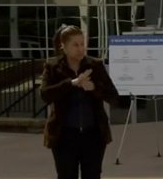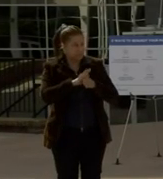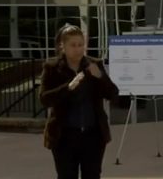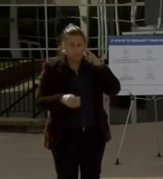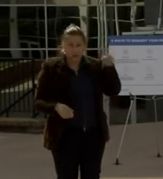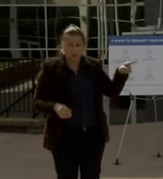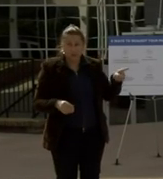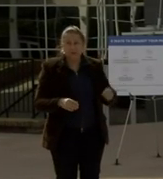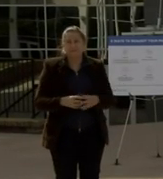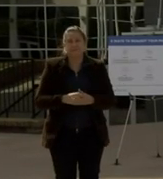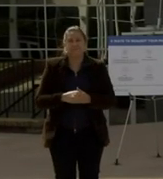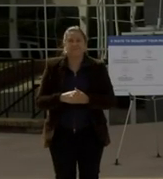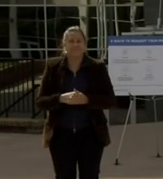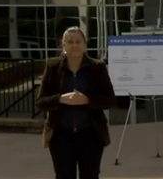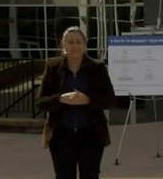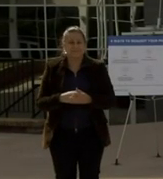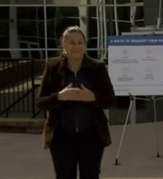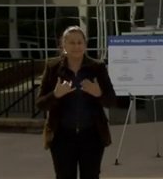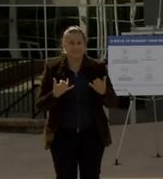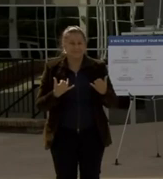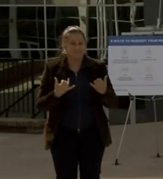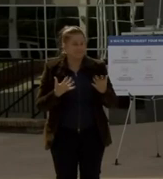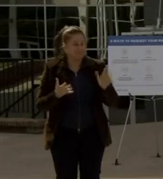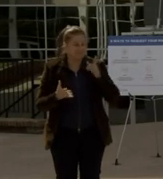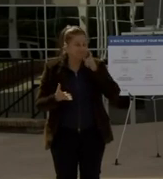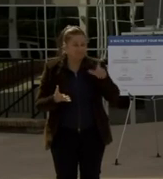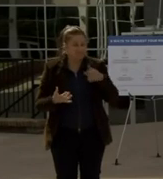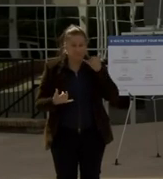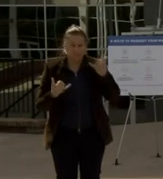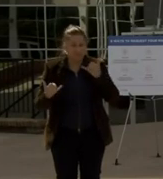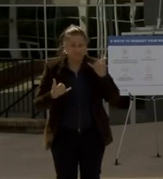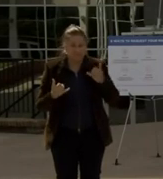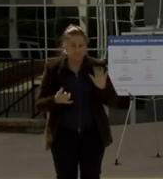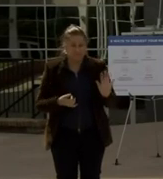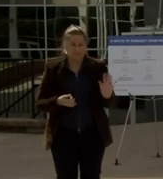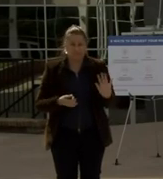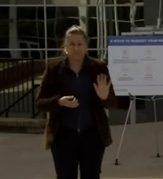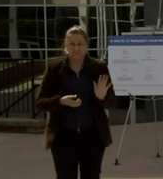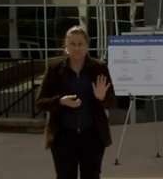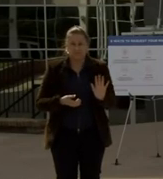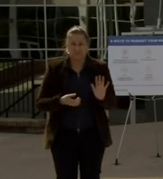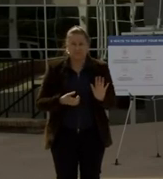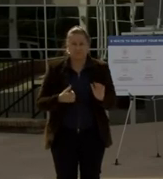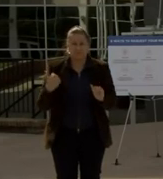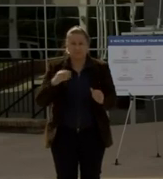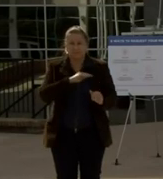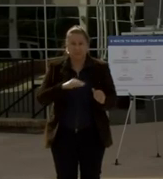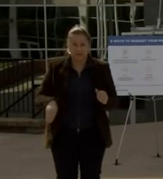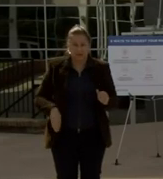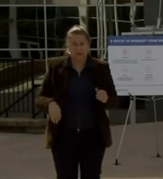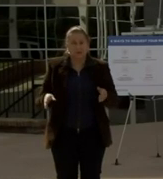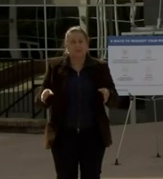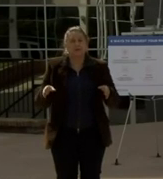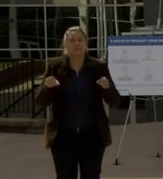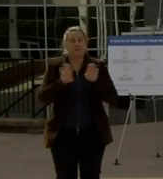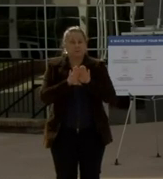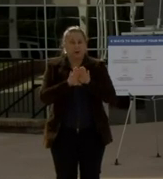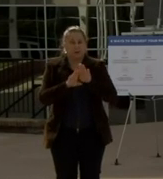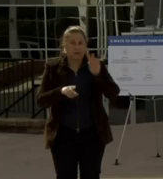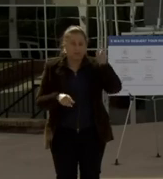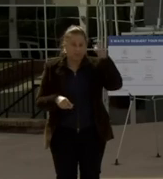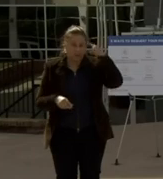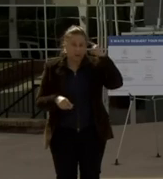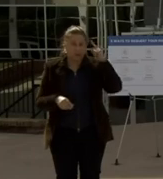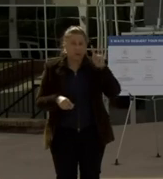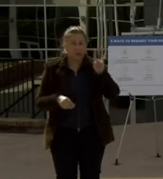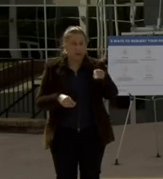We're actually, as far as the mayor has shut down the government with regard to essential functions only, so we have a limited staff.